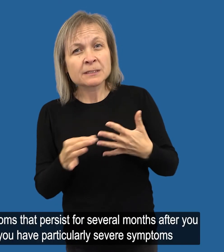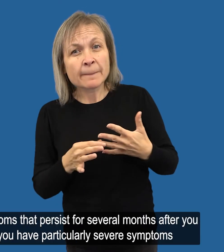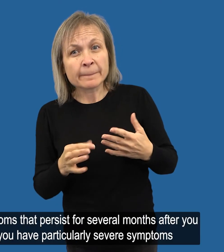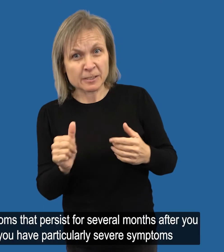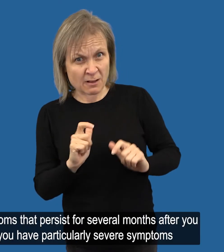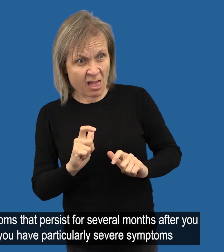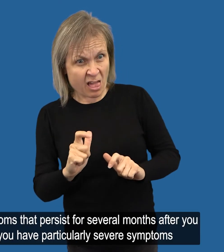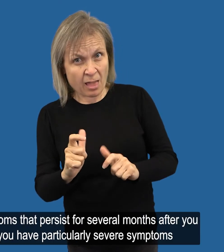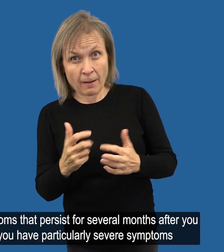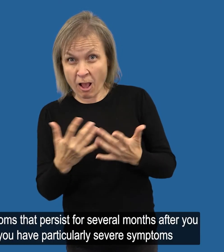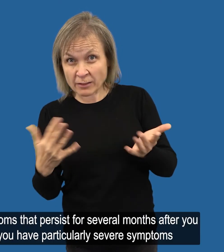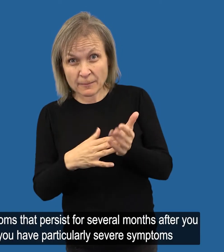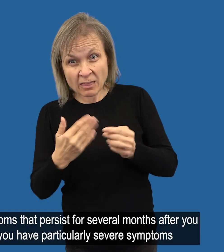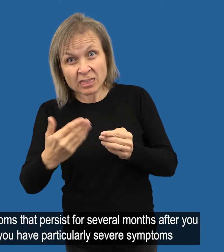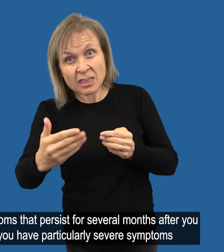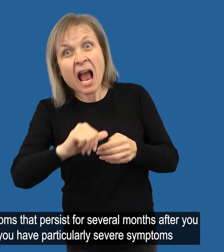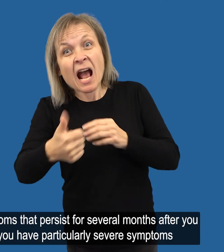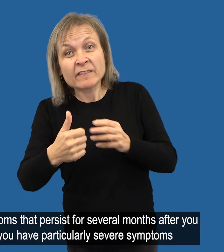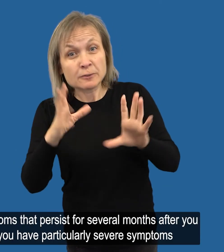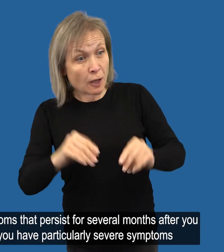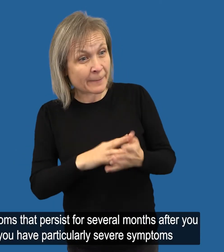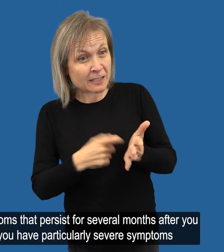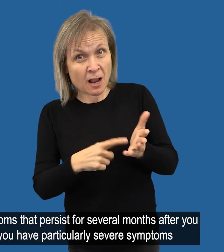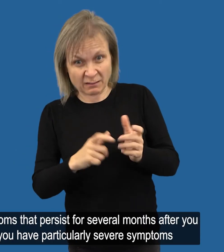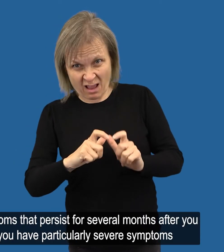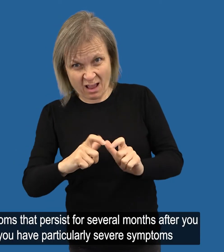symptoms that persist for several months after you stop HRT.